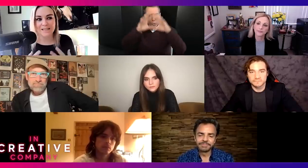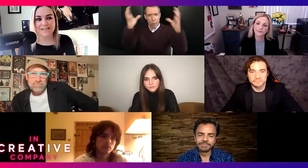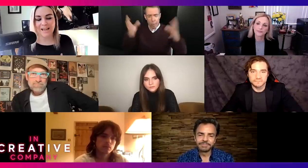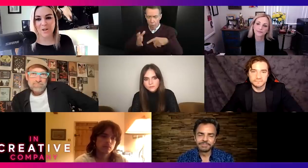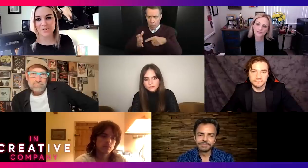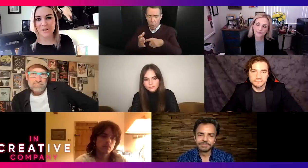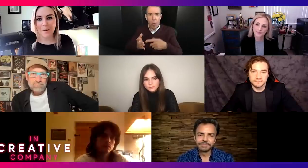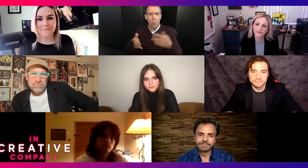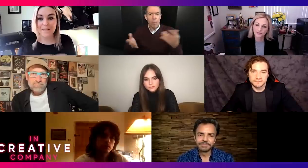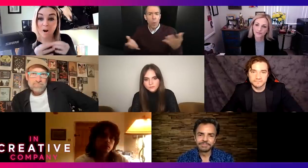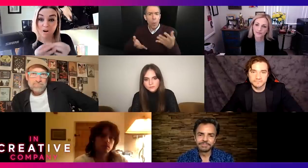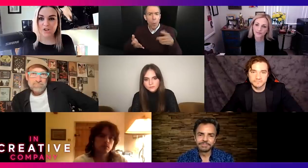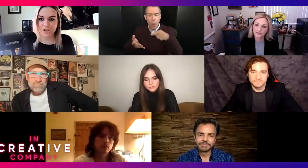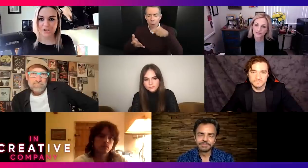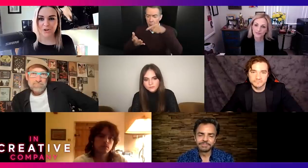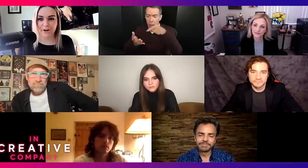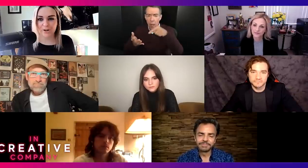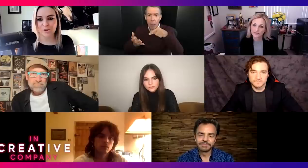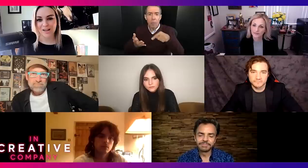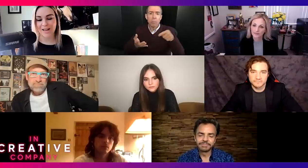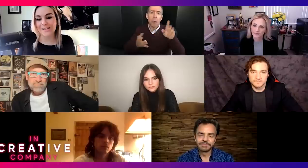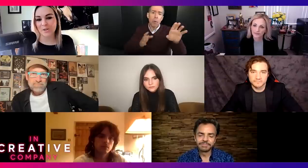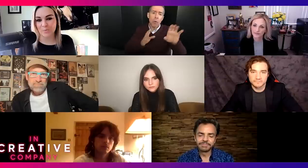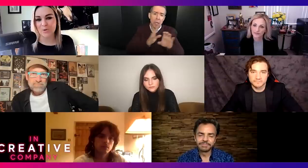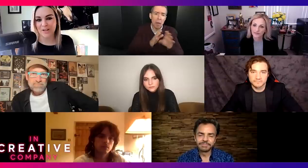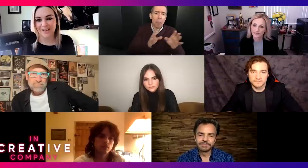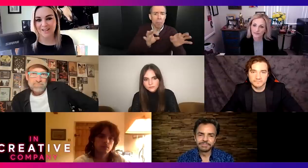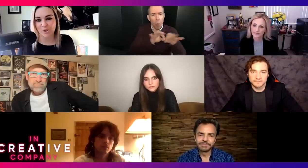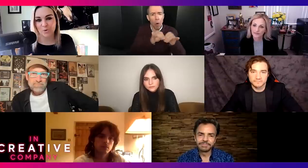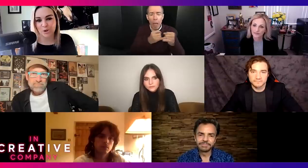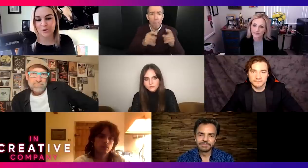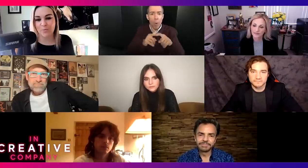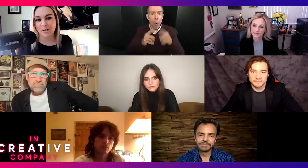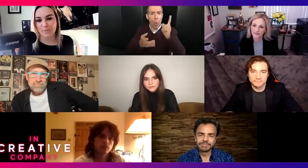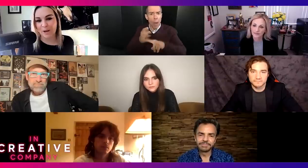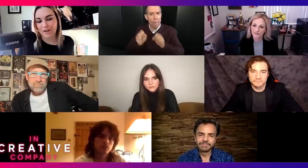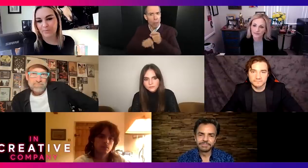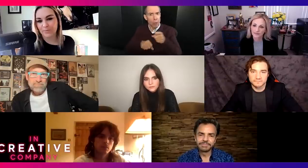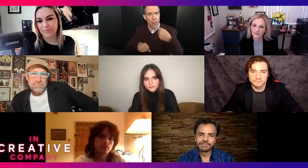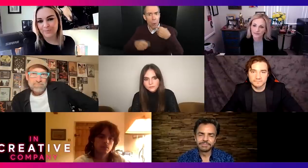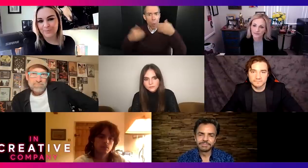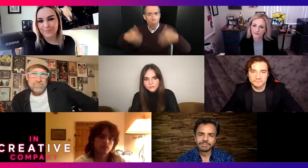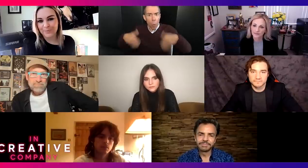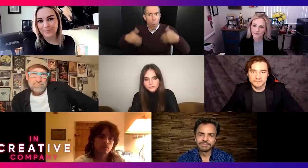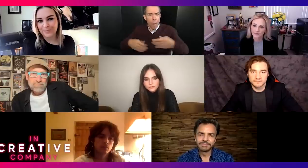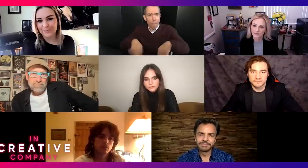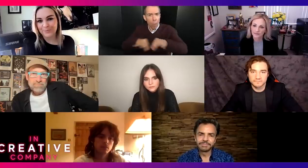what were the details beyond just your character's lines in the movie that told you so much about him?